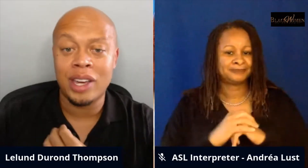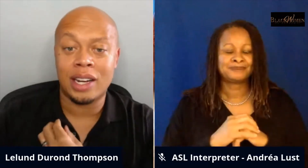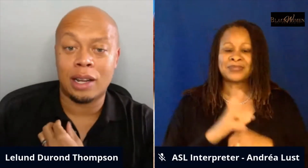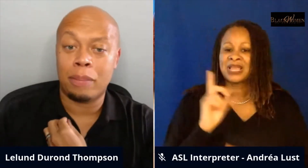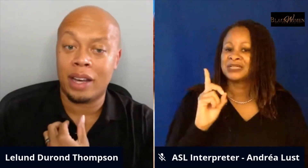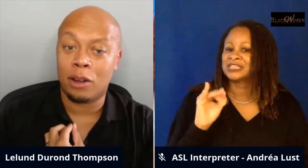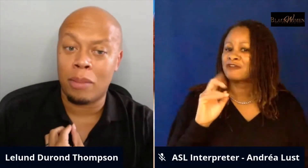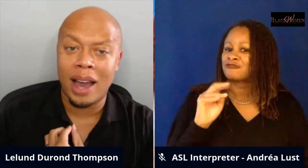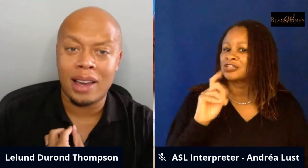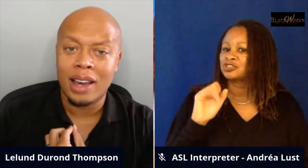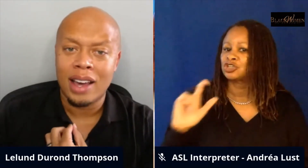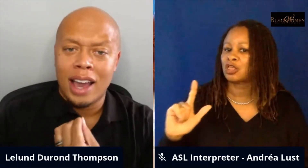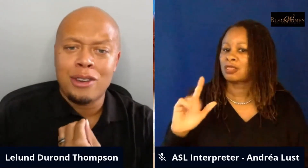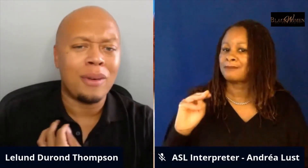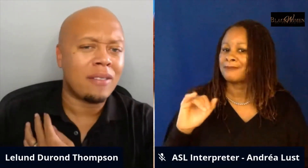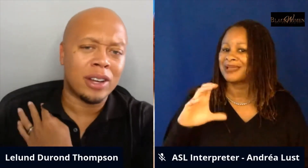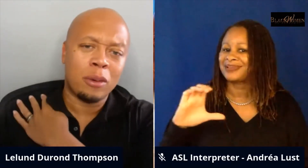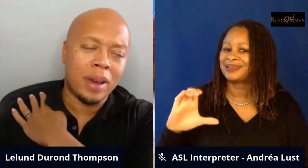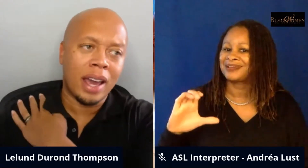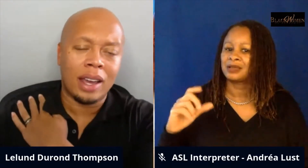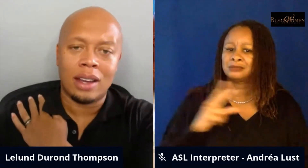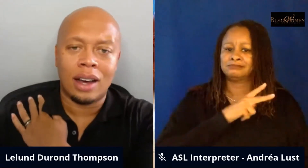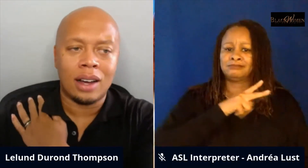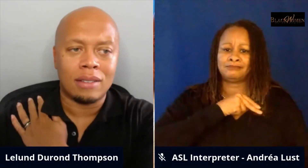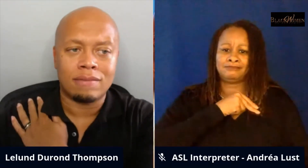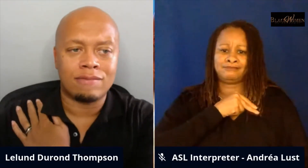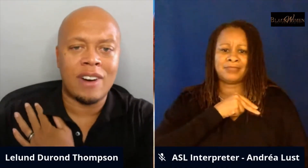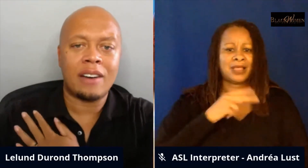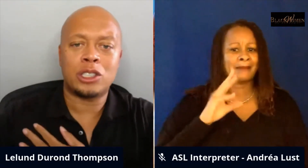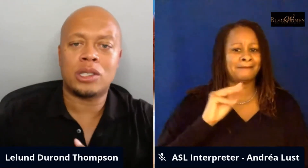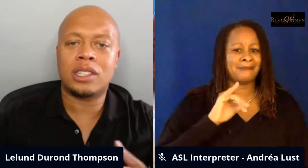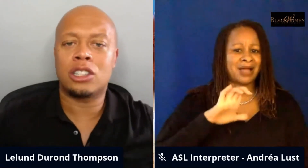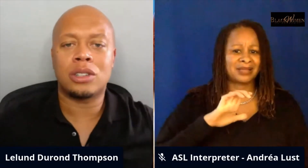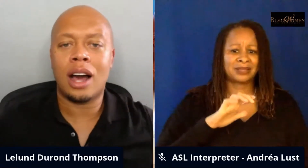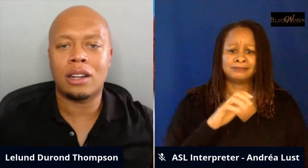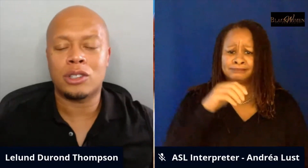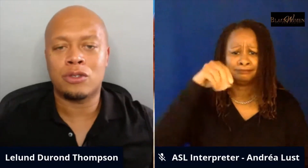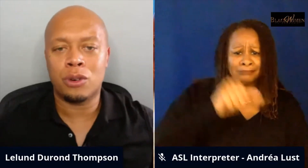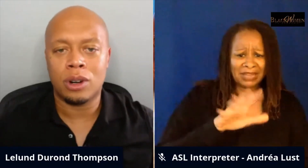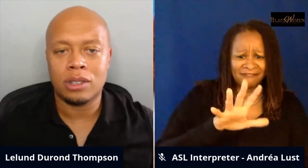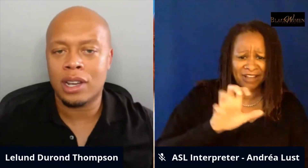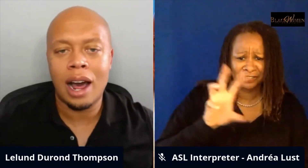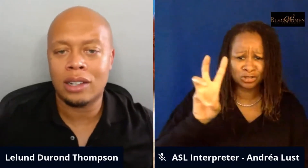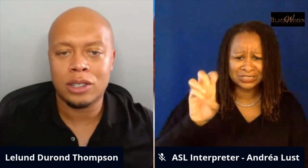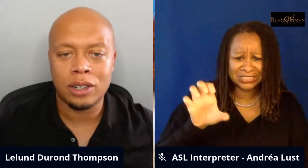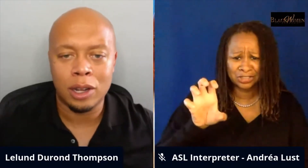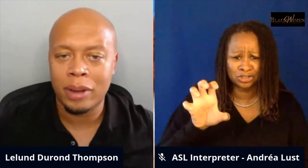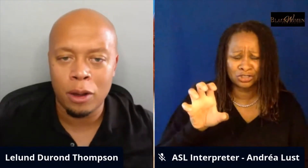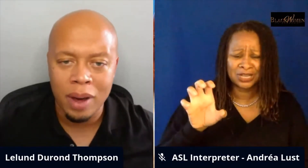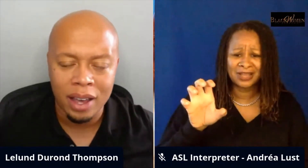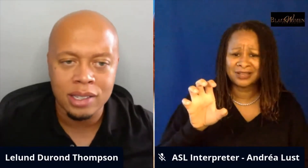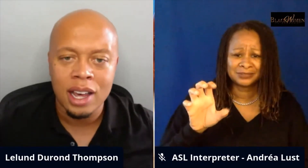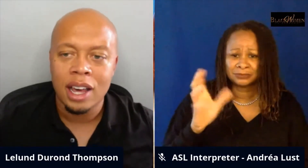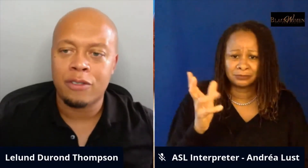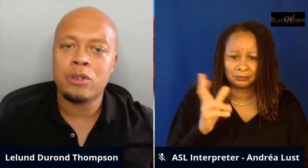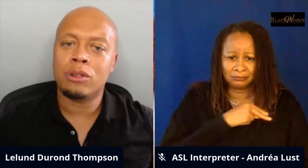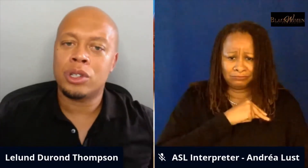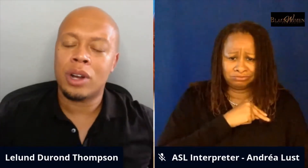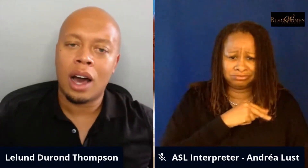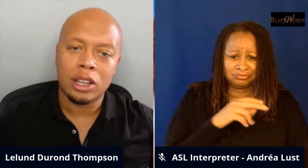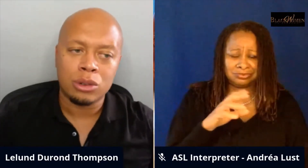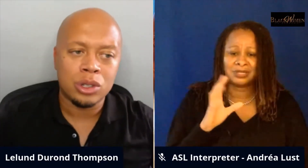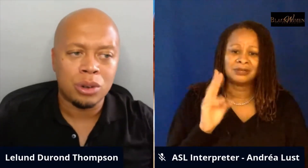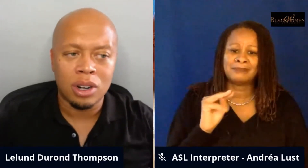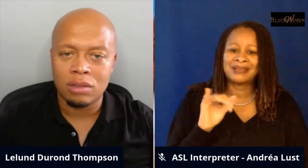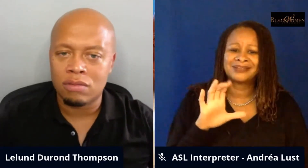mic, you can get a lapel mic, and you don't have to go pay $500, $600 for Sennheiser lapel mics. If you go